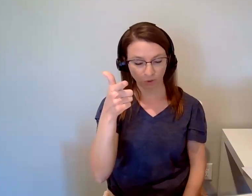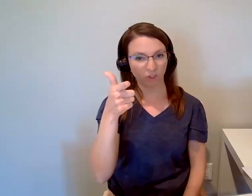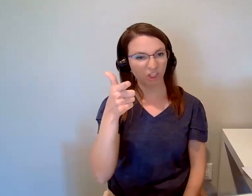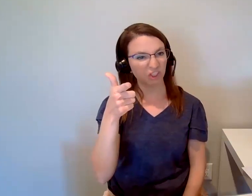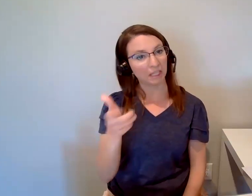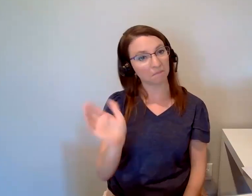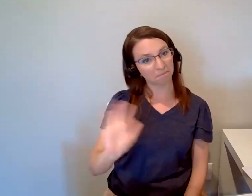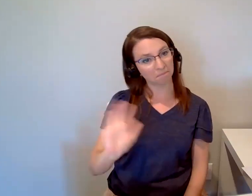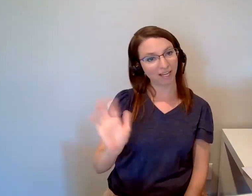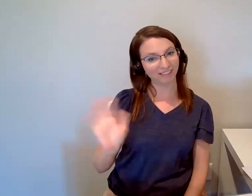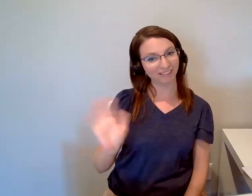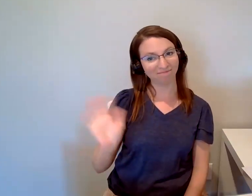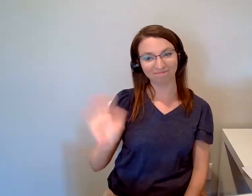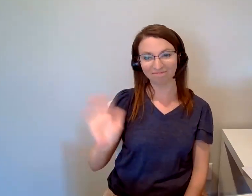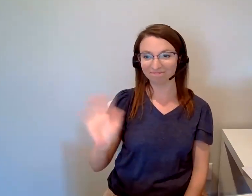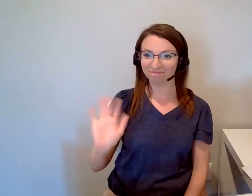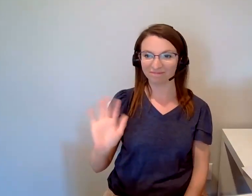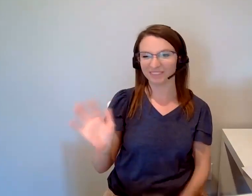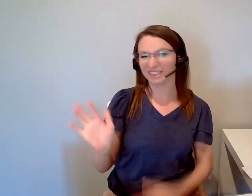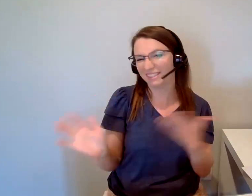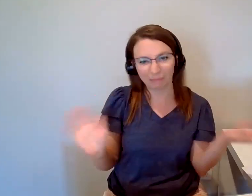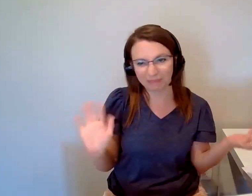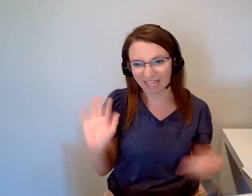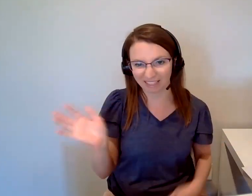Or you can just say bye. Same as hi.